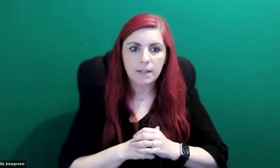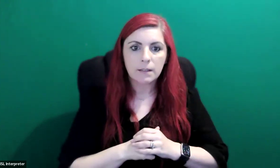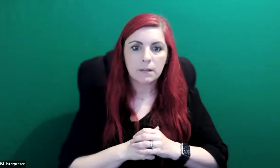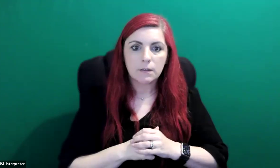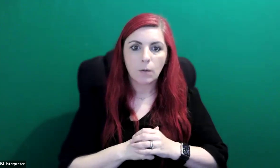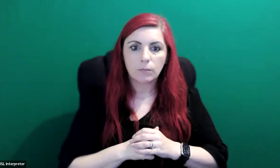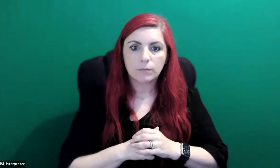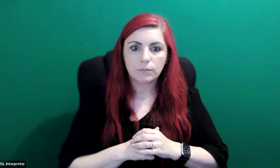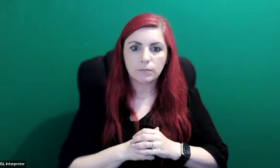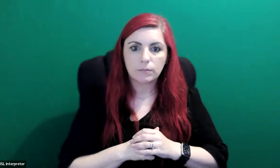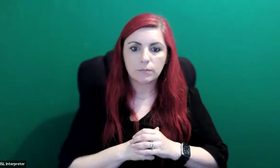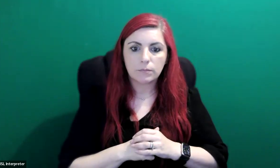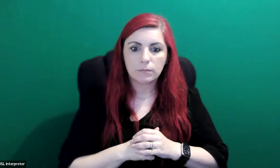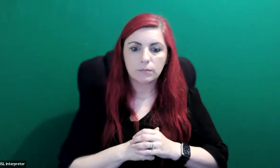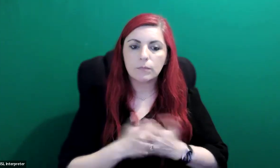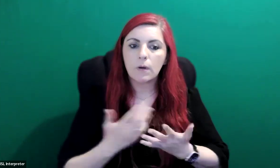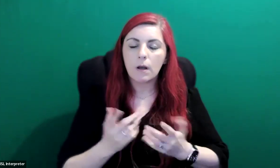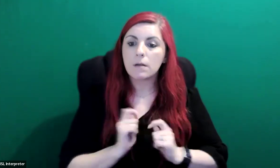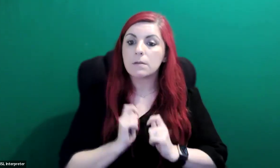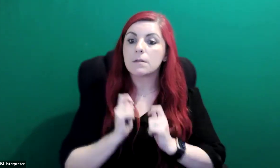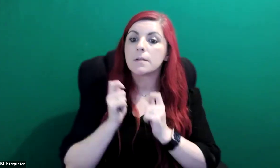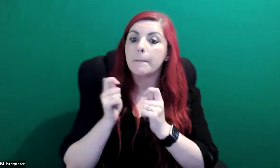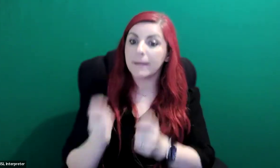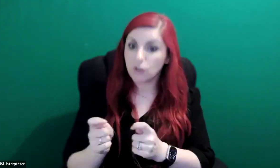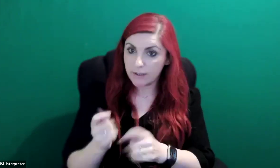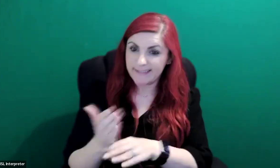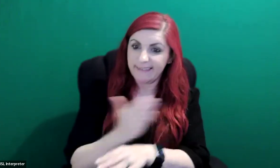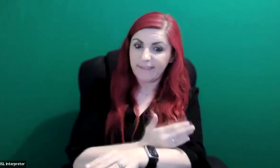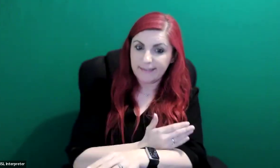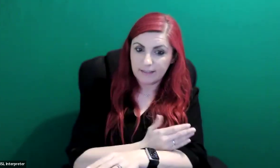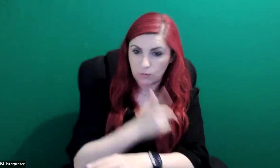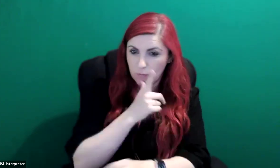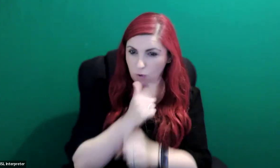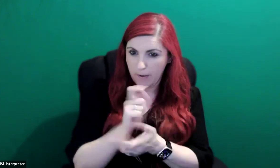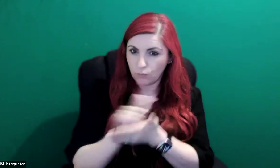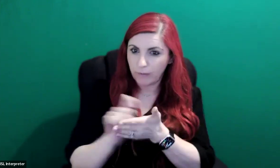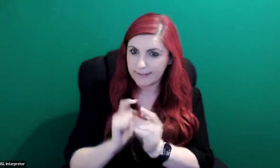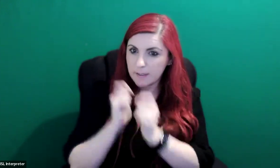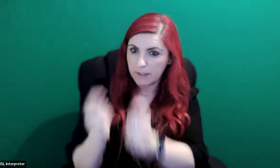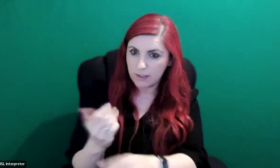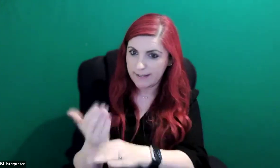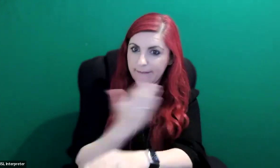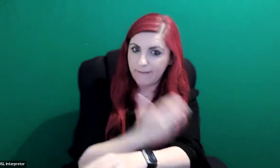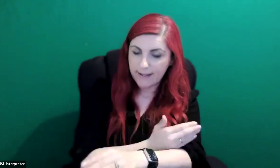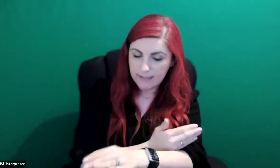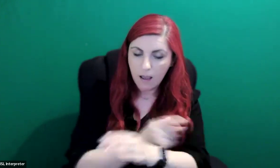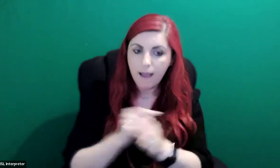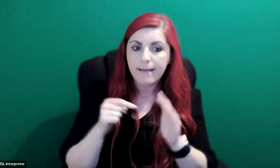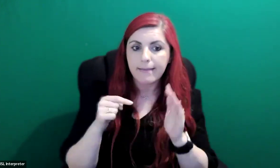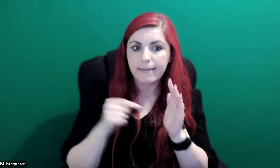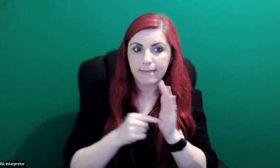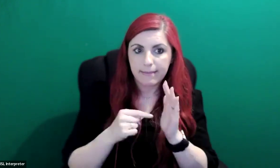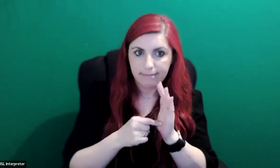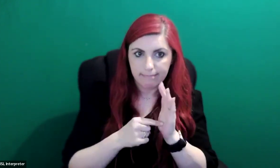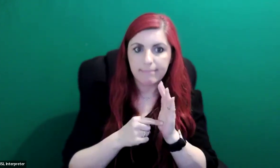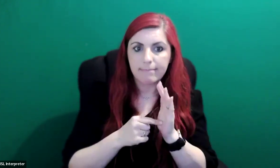So the submissions to the committee, and now I'm talking about the written submissions, you will